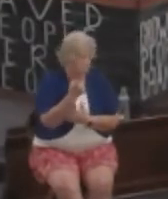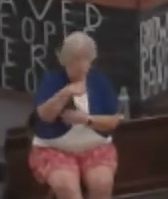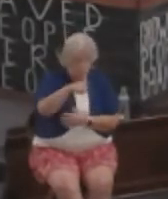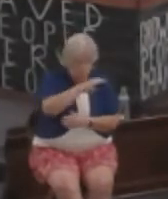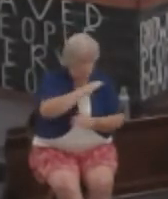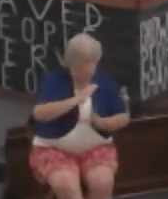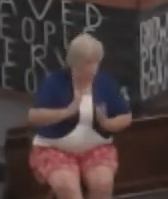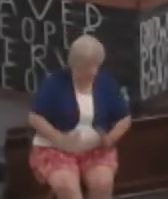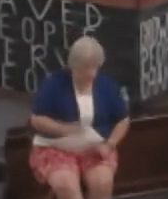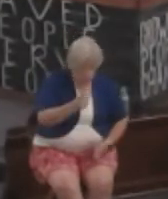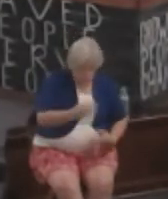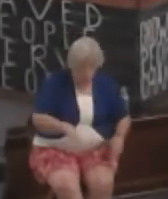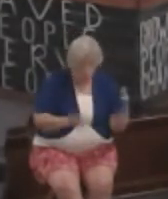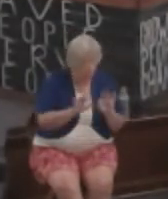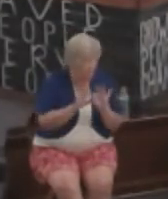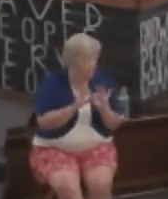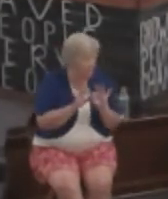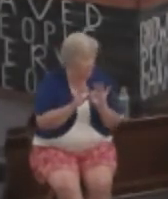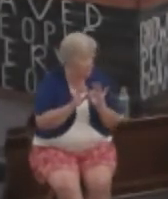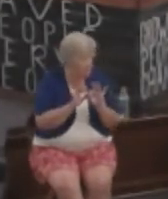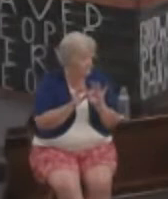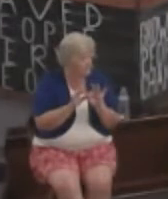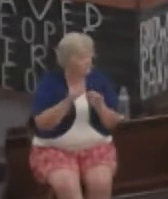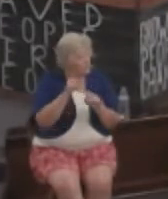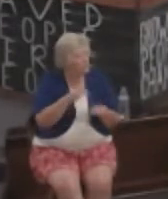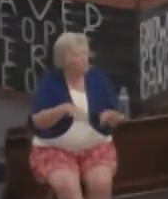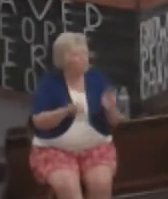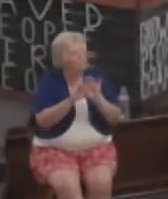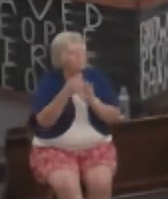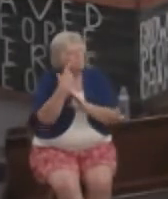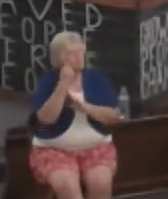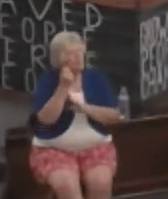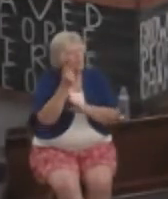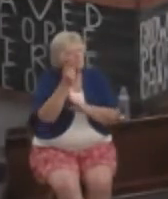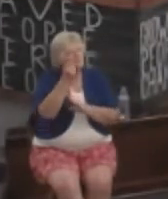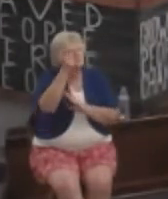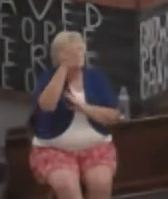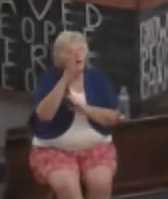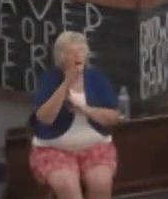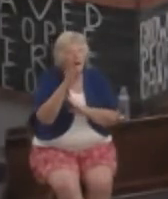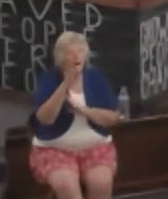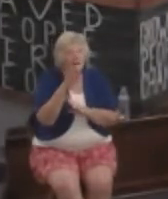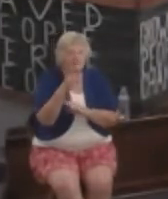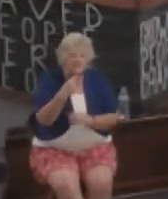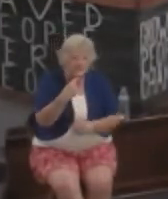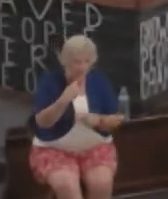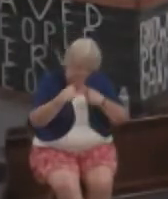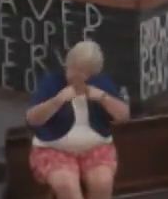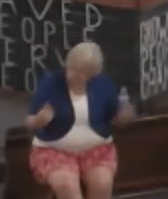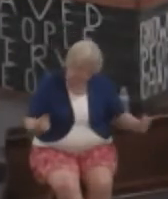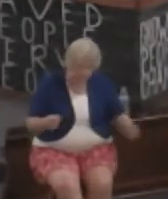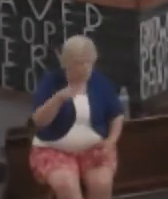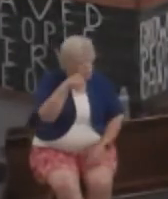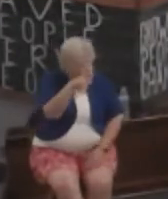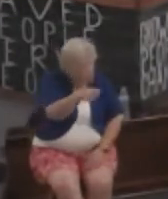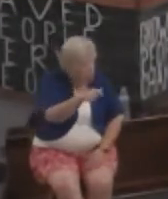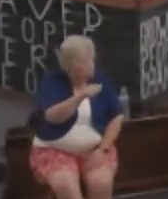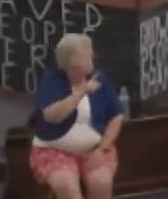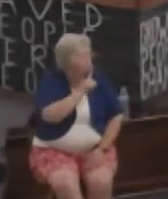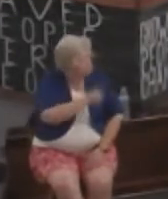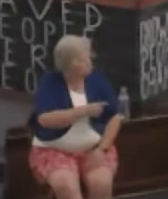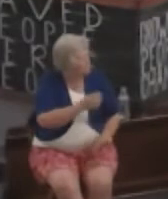Christian, you are worthy. You are worthy because God declares that you are worthy. And